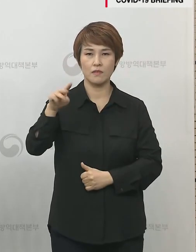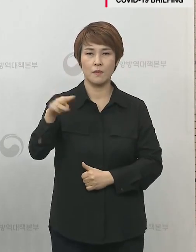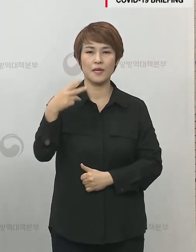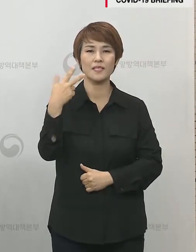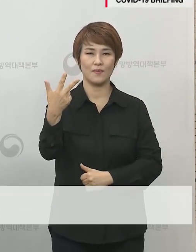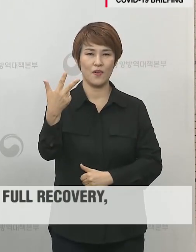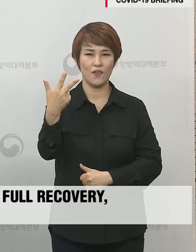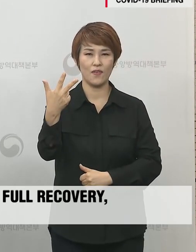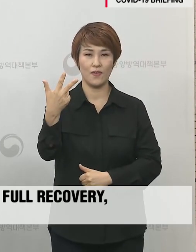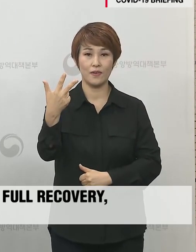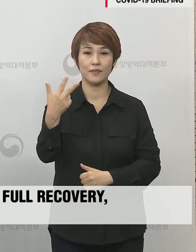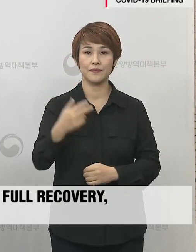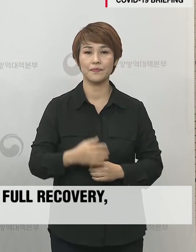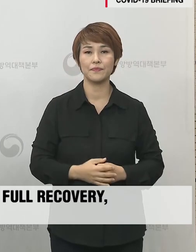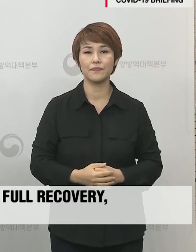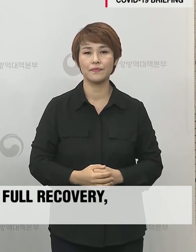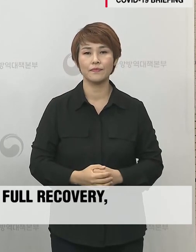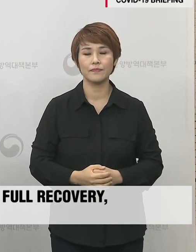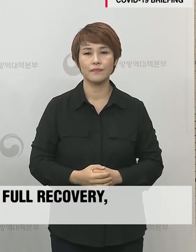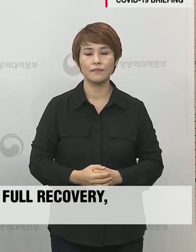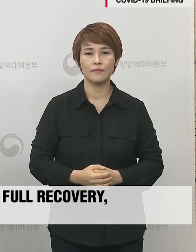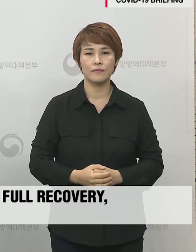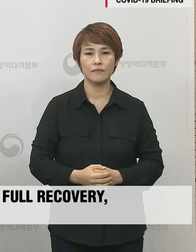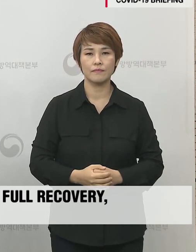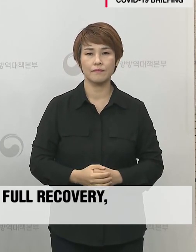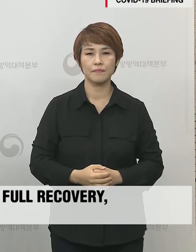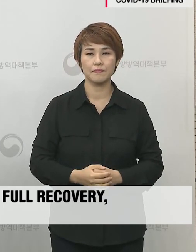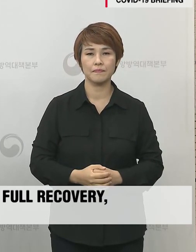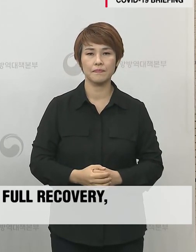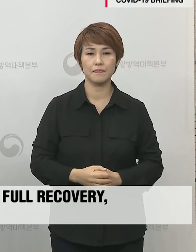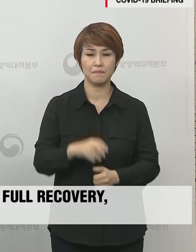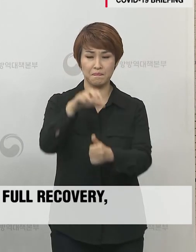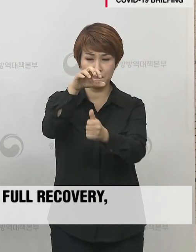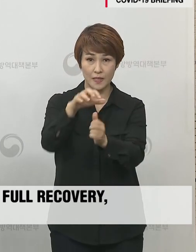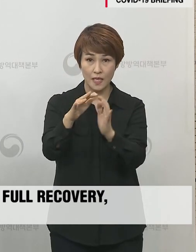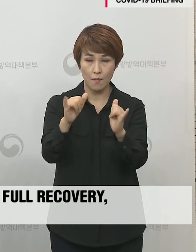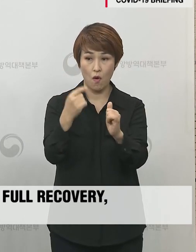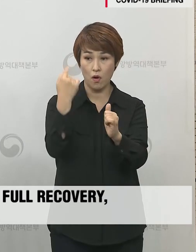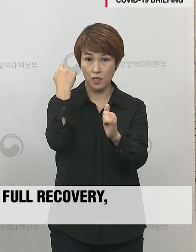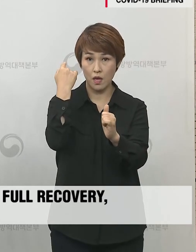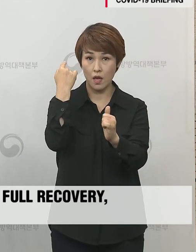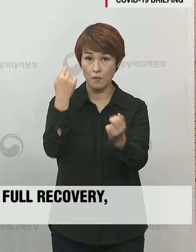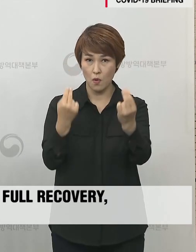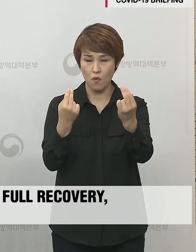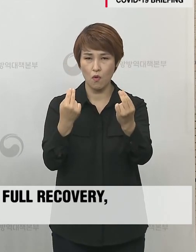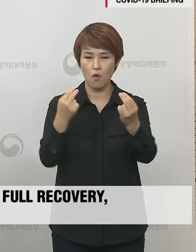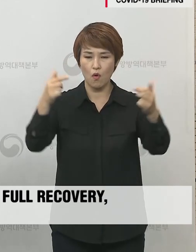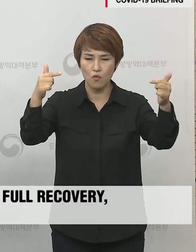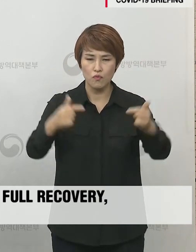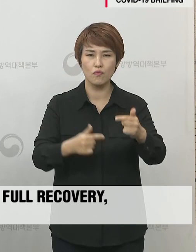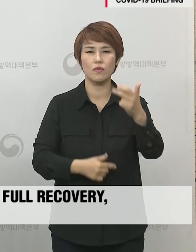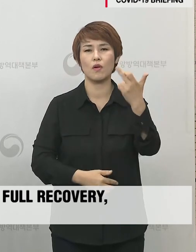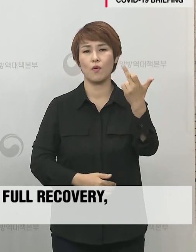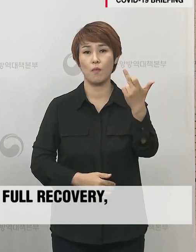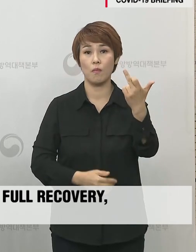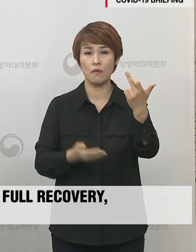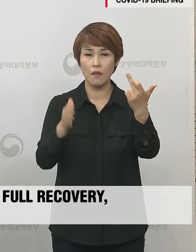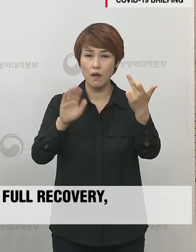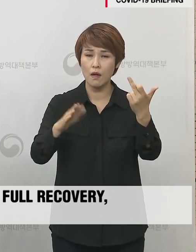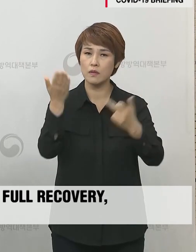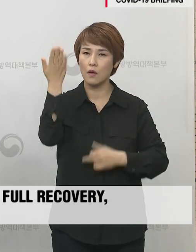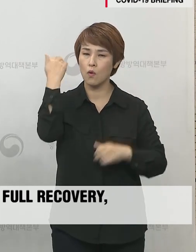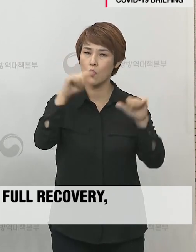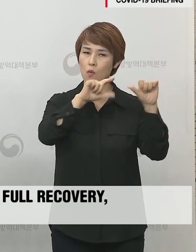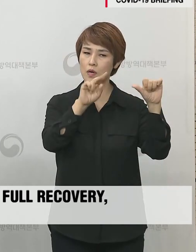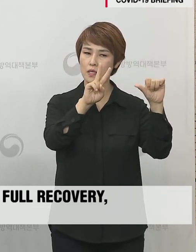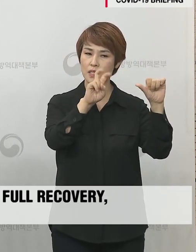recovery, while a total of 1,307 people are in quarantine undergoing treatment. This is a drop by 17